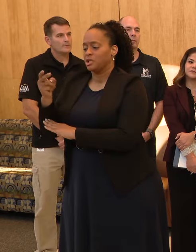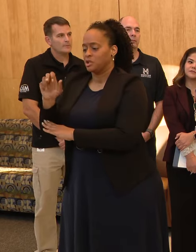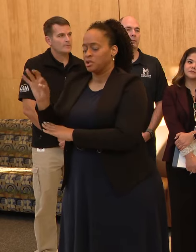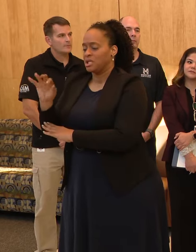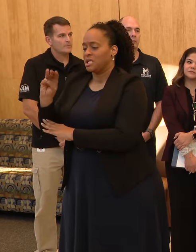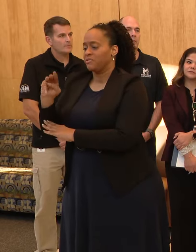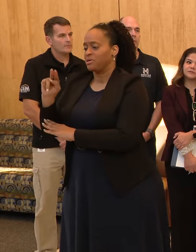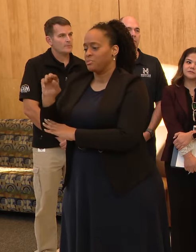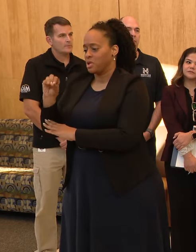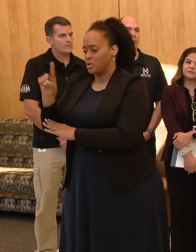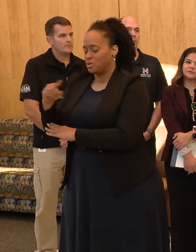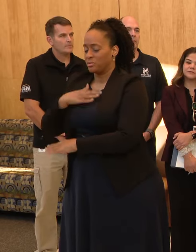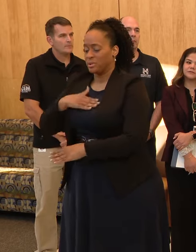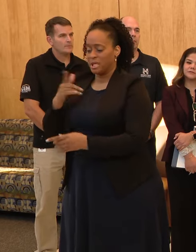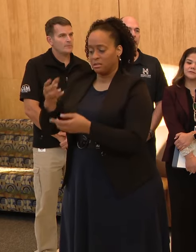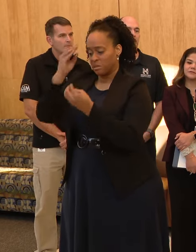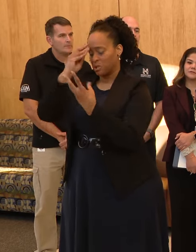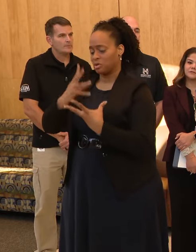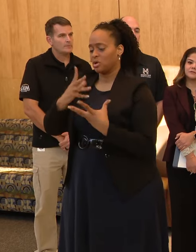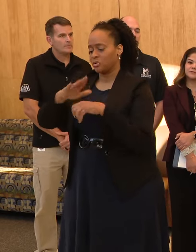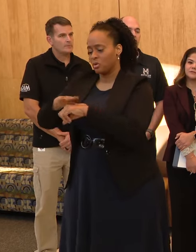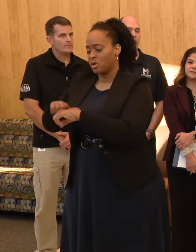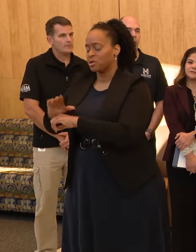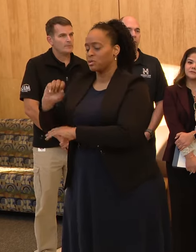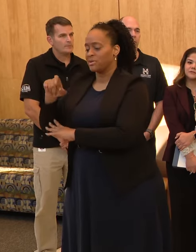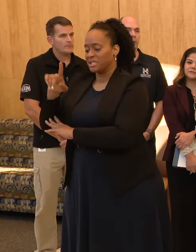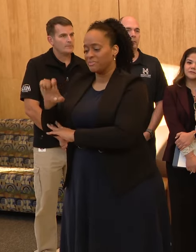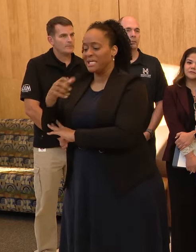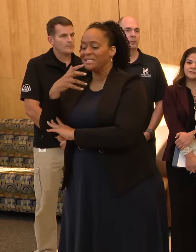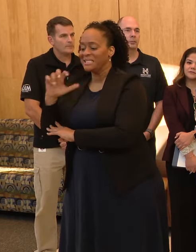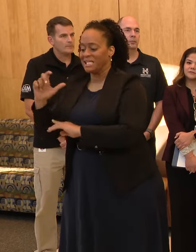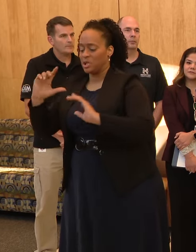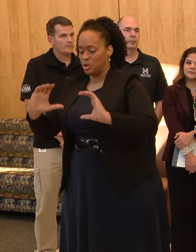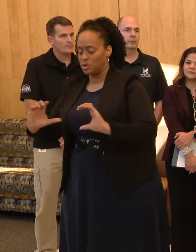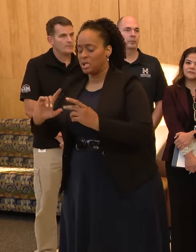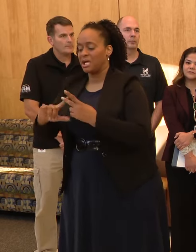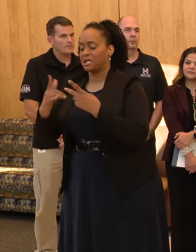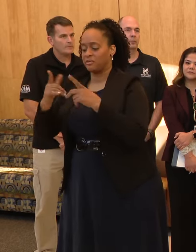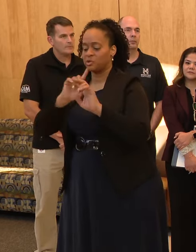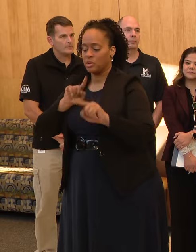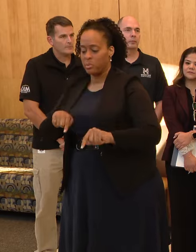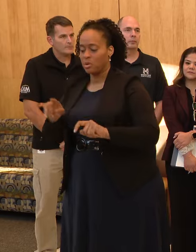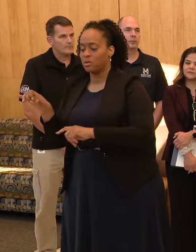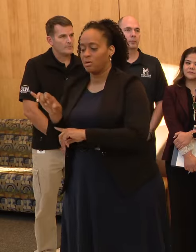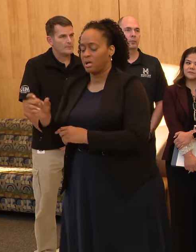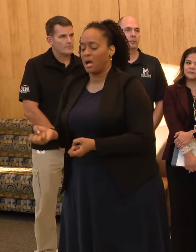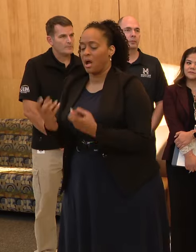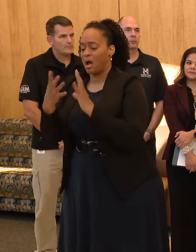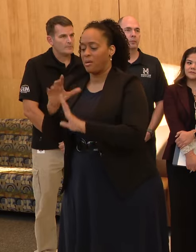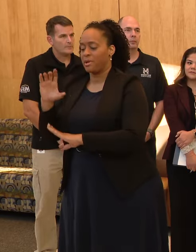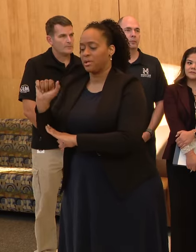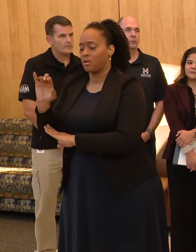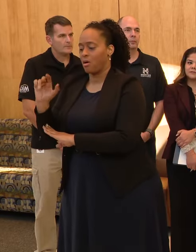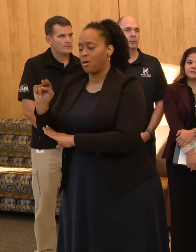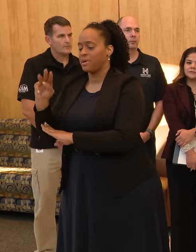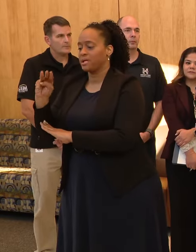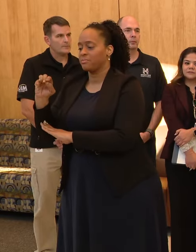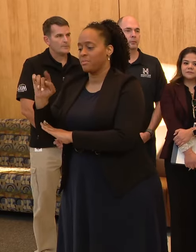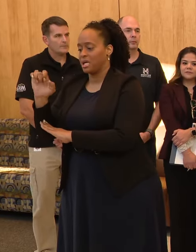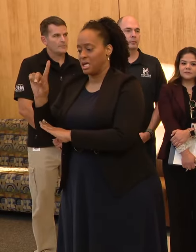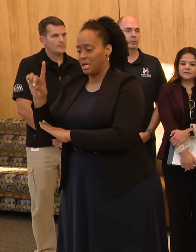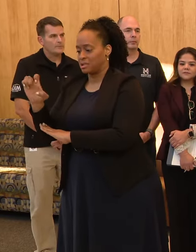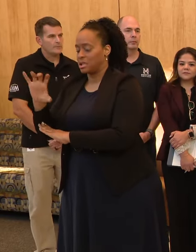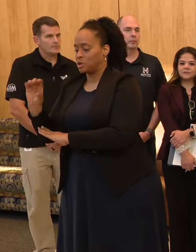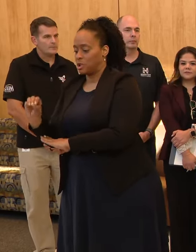you'll give us the precautions we need on space heaters and give us a report on the number of carbon monoxide